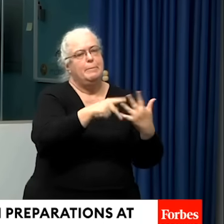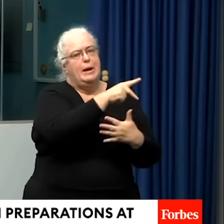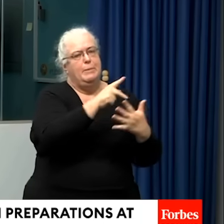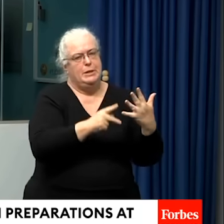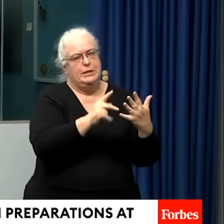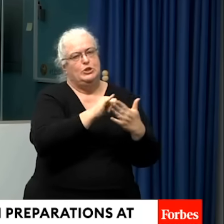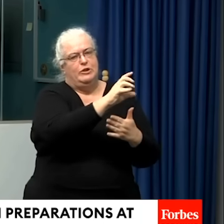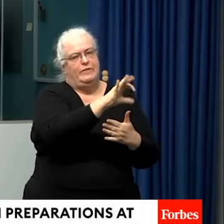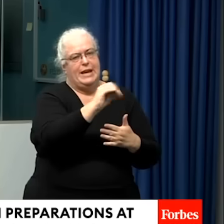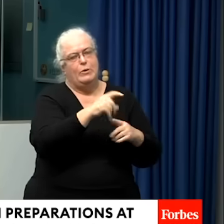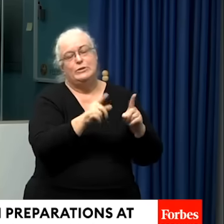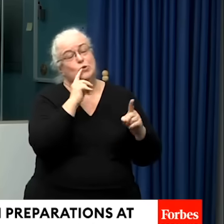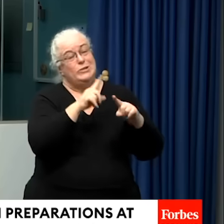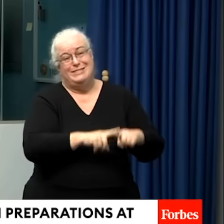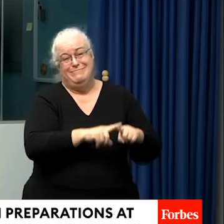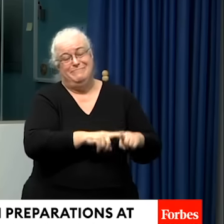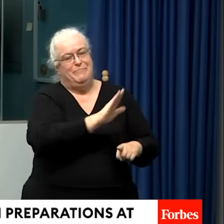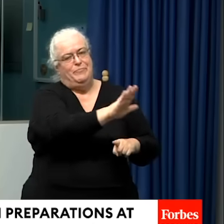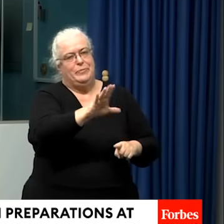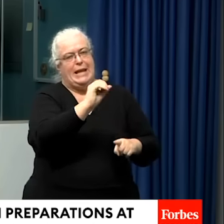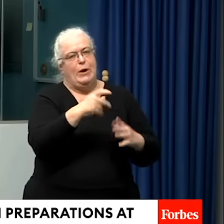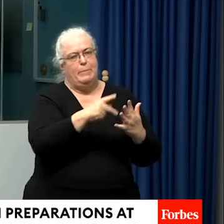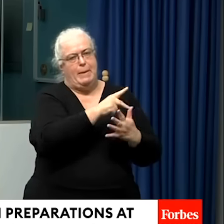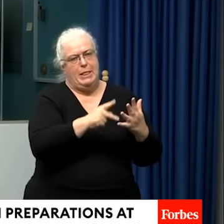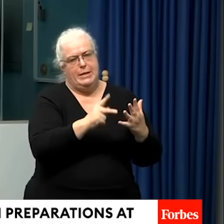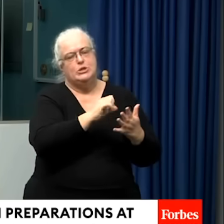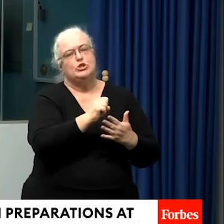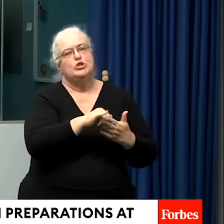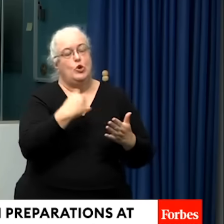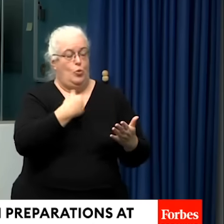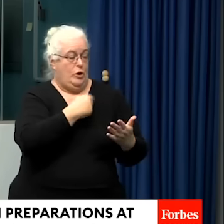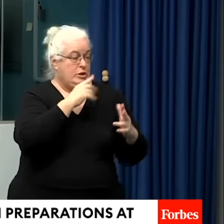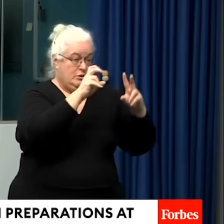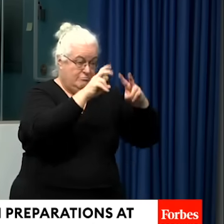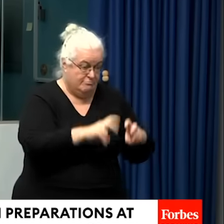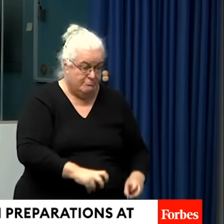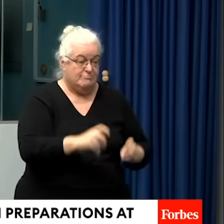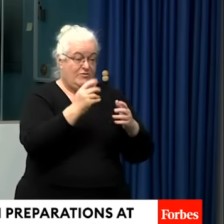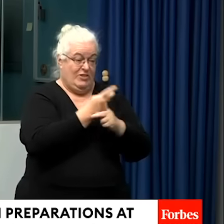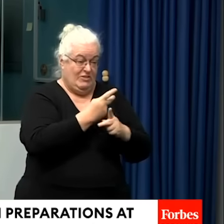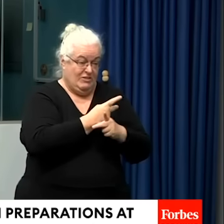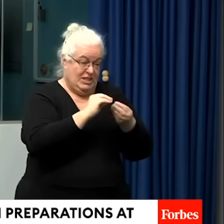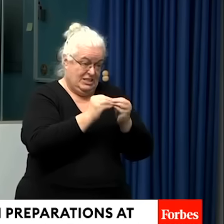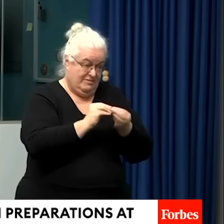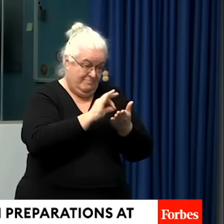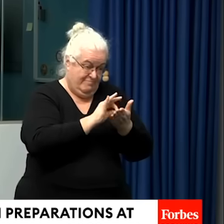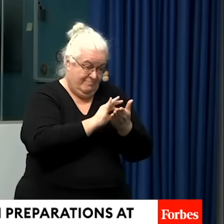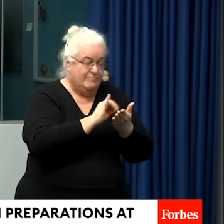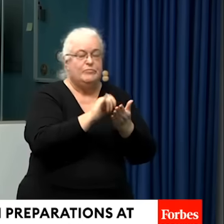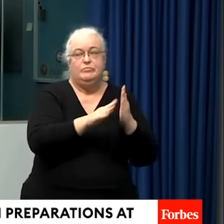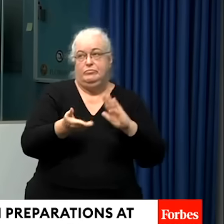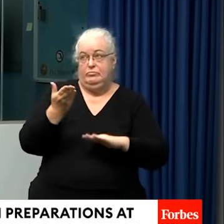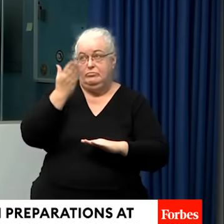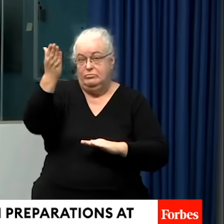by county. So we will get in there, we'll do our due diligence, we'll come up with the numbers. If those numbers meet the algorithm that FEMA has, then